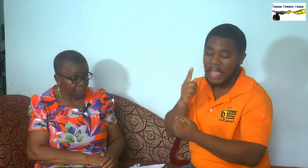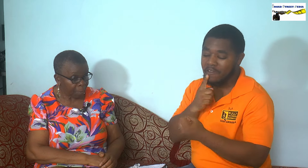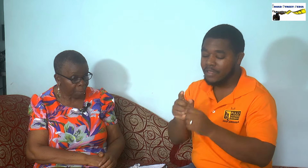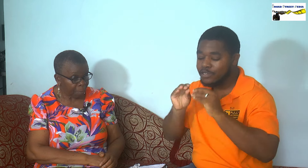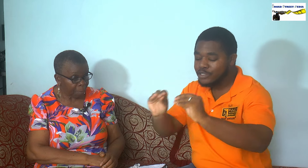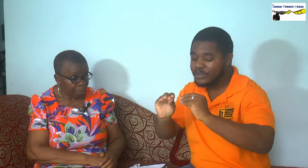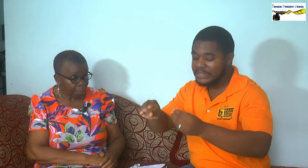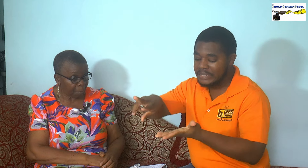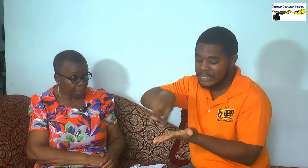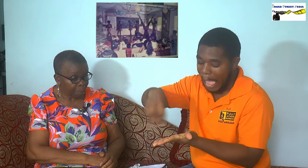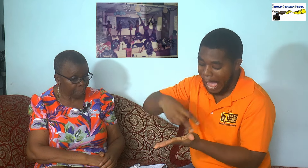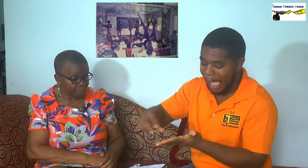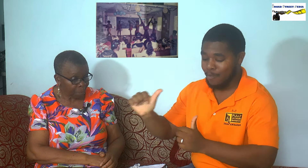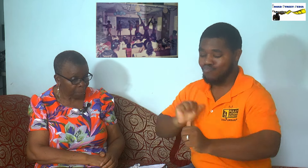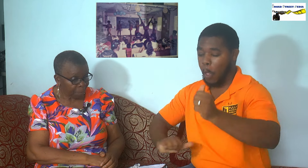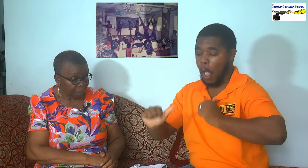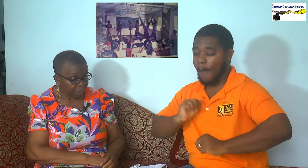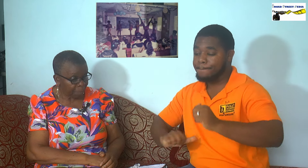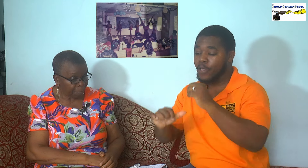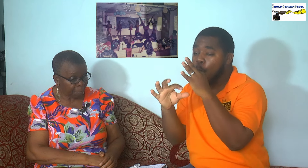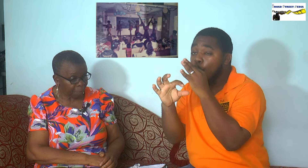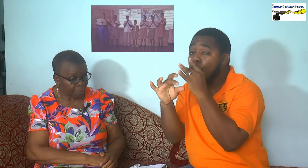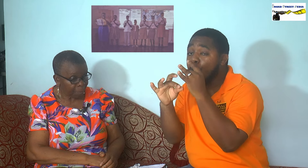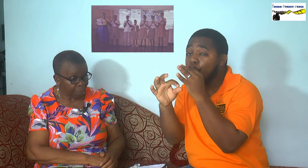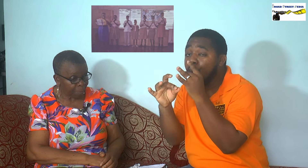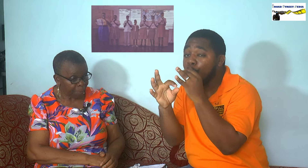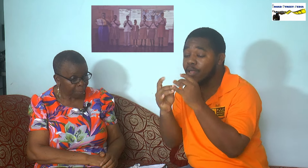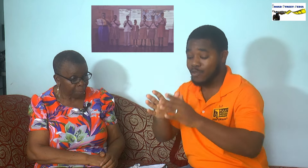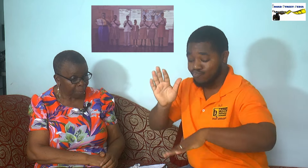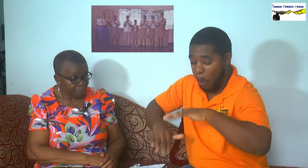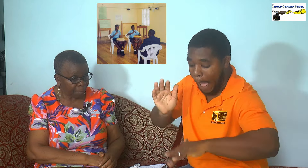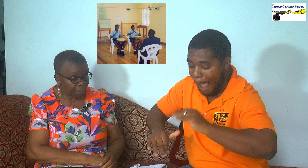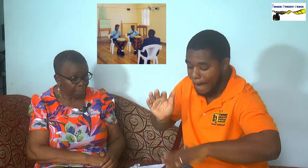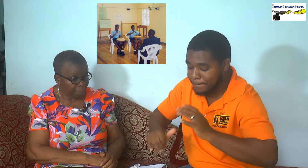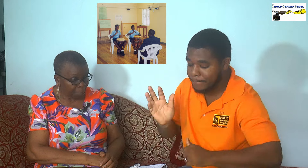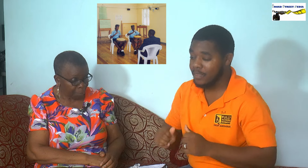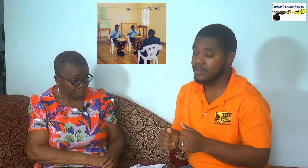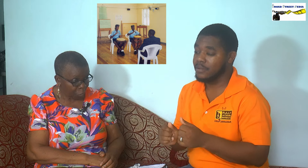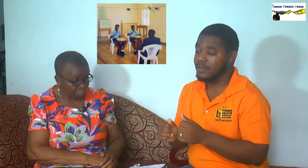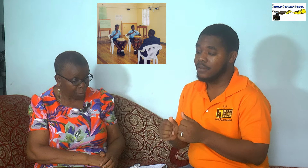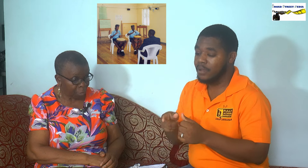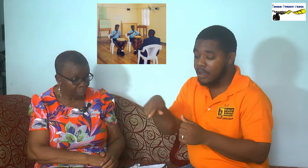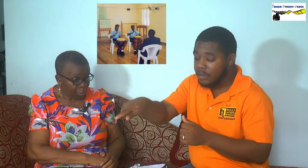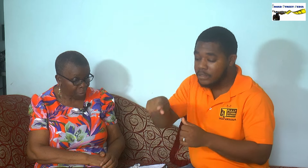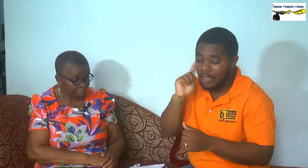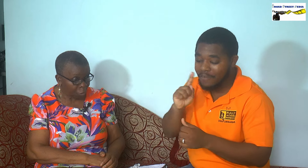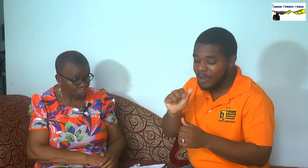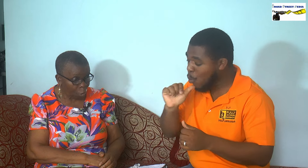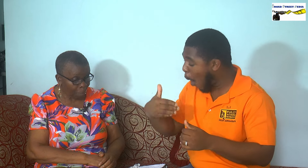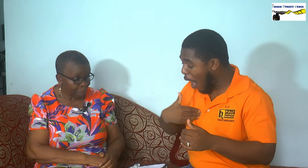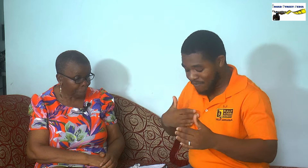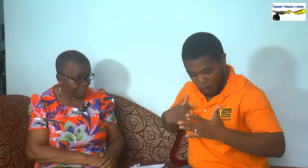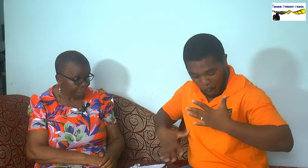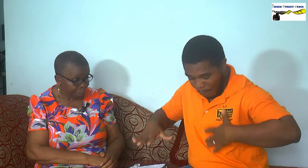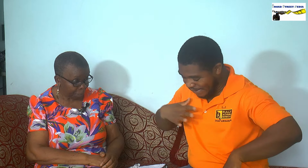so supportive of the deaf. You taught dance, drama. You taught them how to play with an instrument, play the drum.